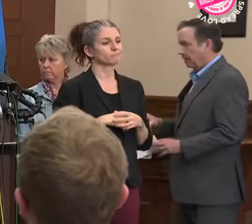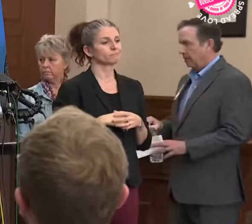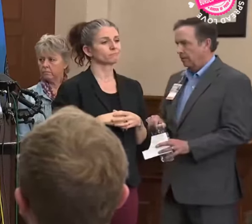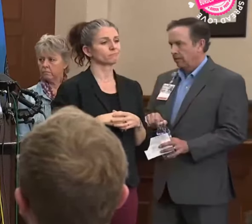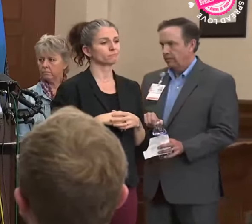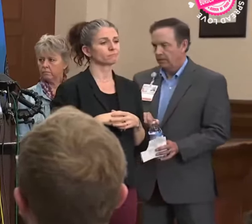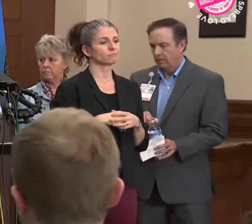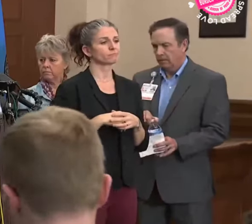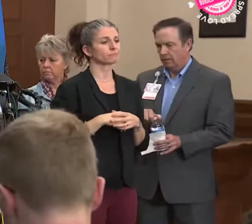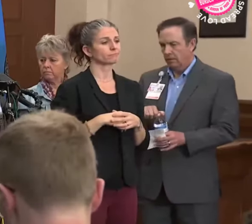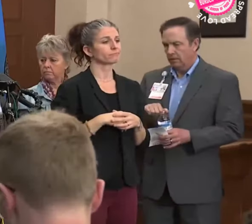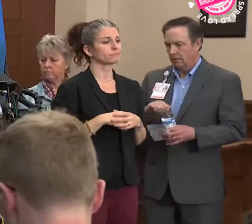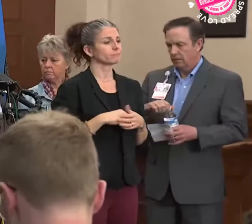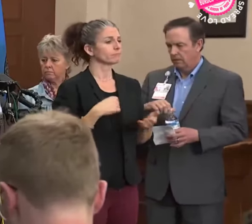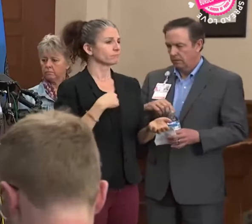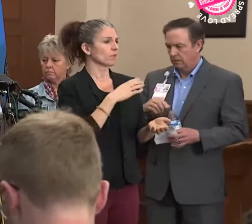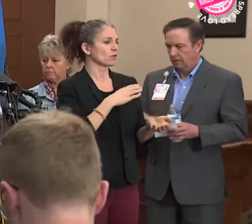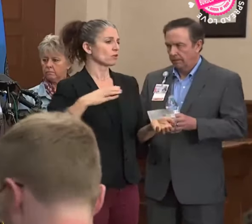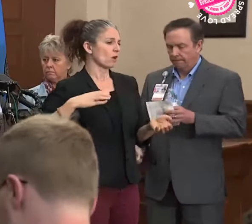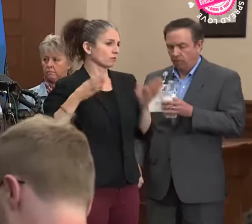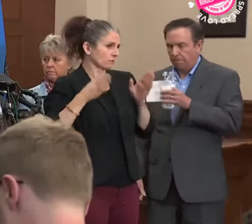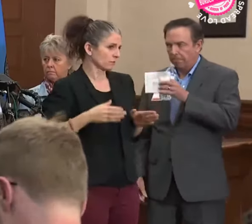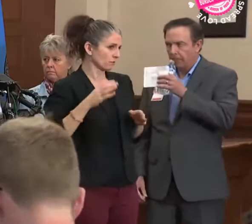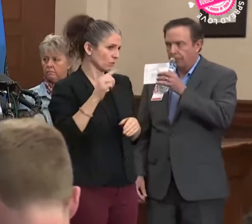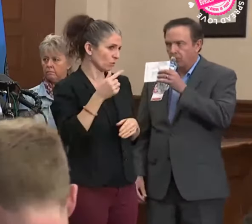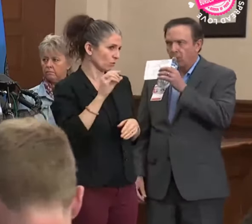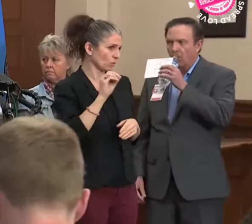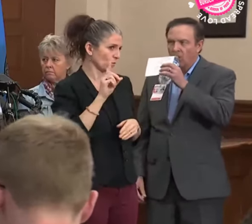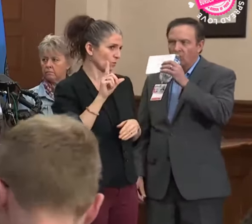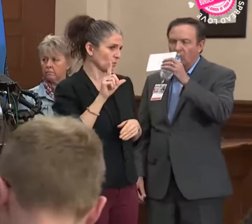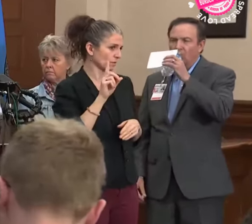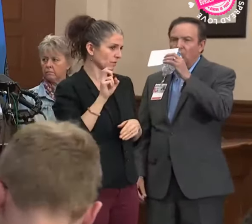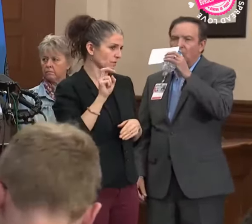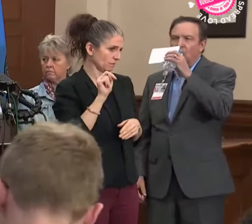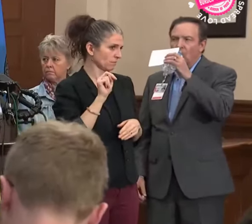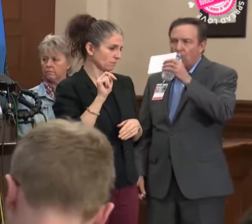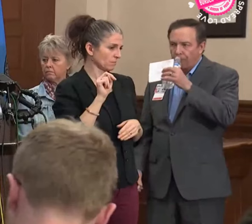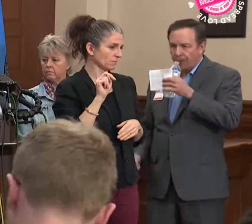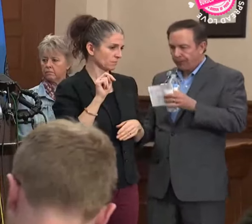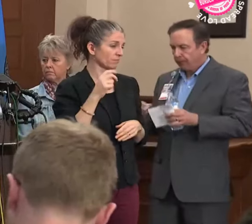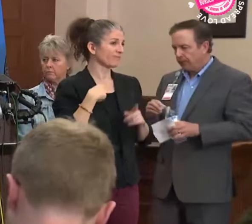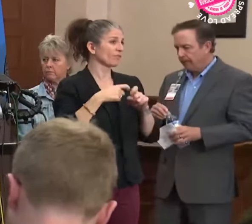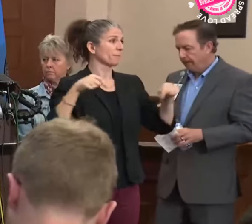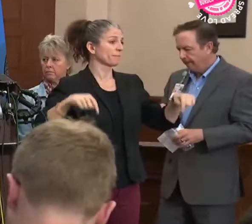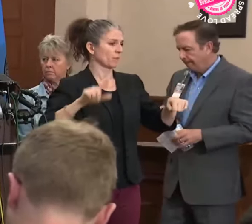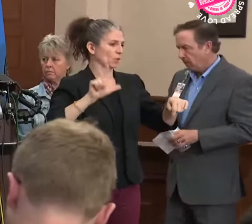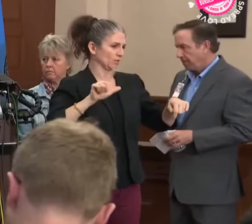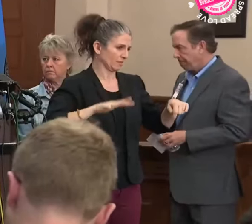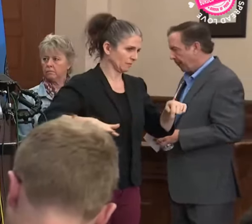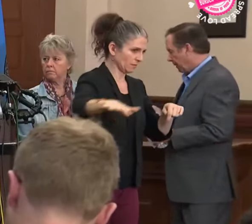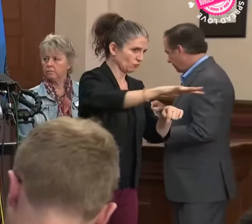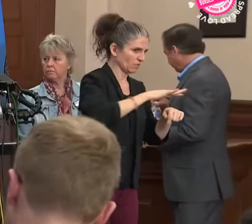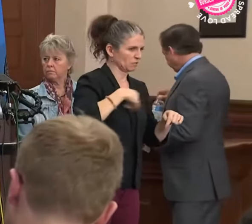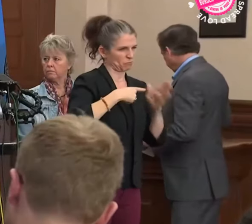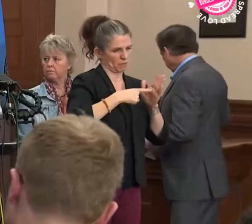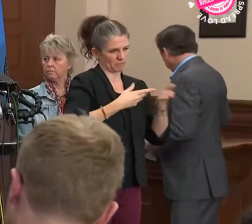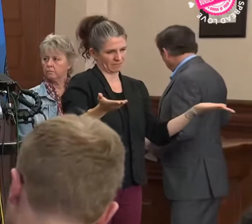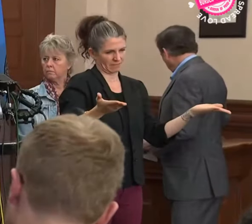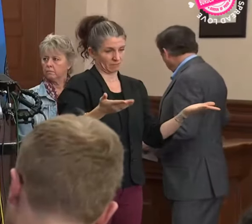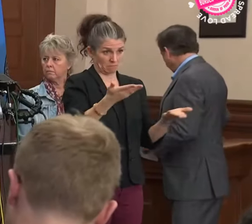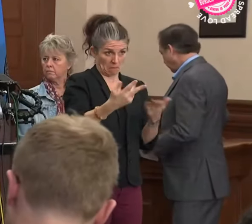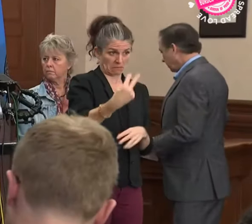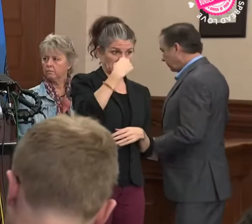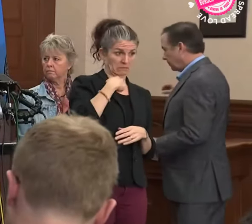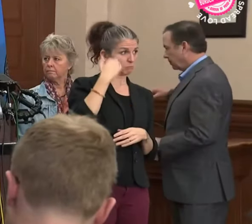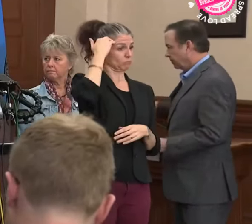My name is Congressman Jared Golden from the town of Lewiston, representing Maine's 2nd Congressional District. Some of you might not recognize me because Congress has